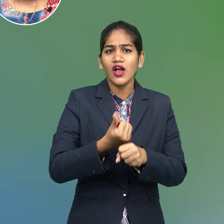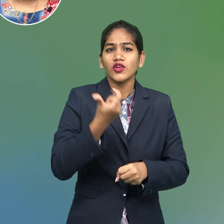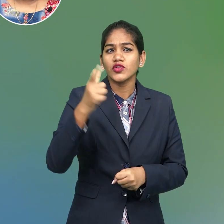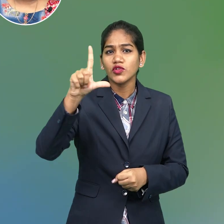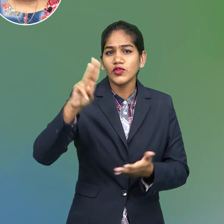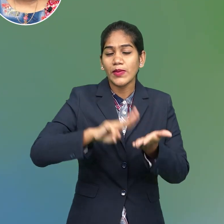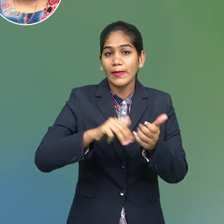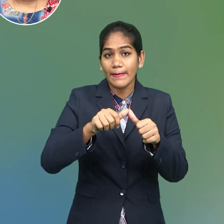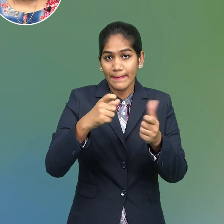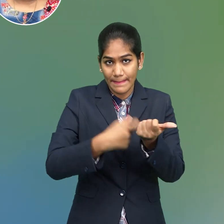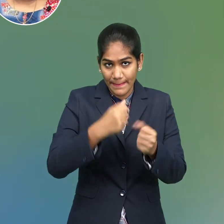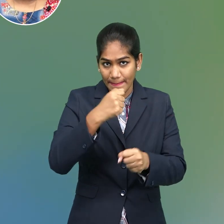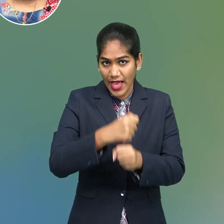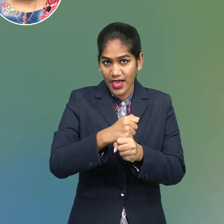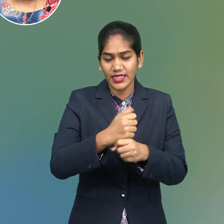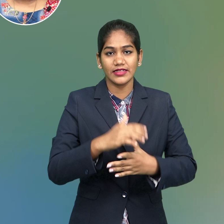Gulmarg